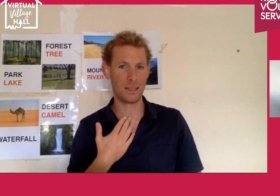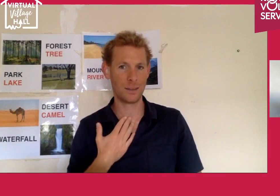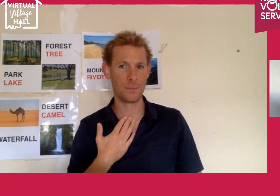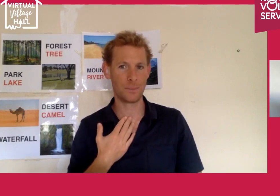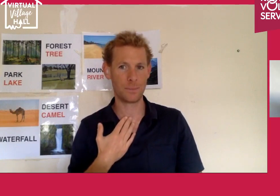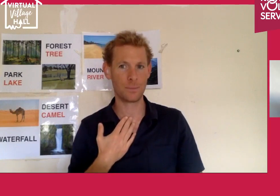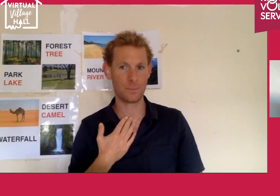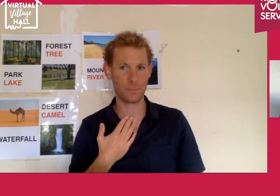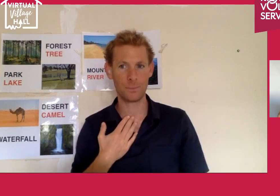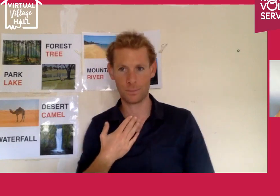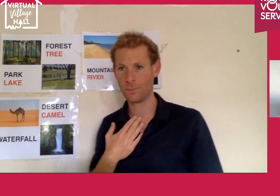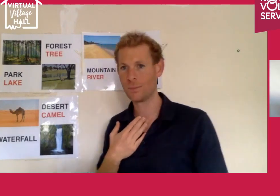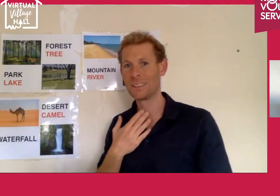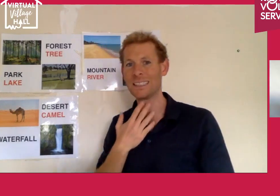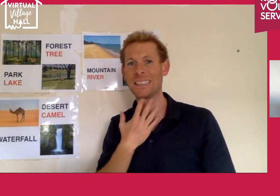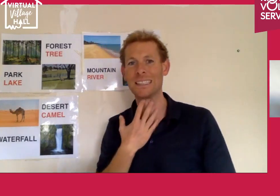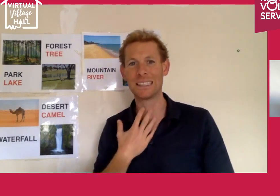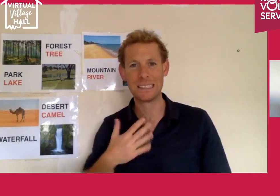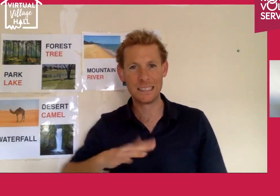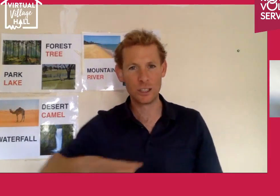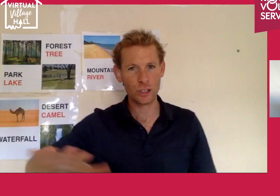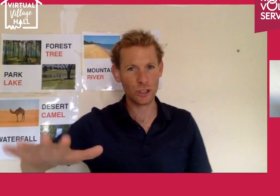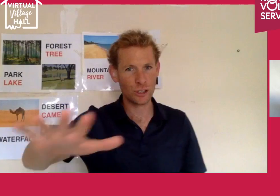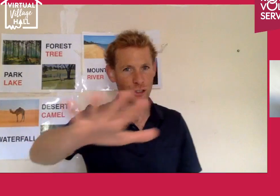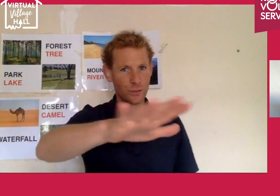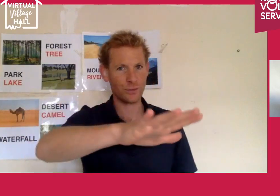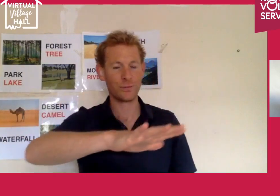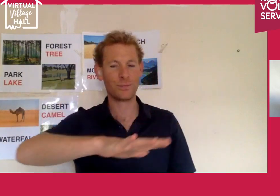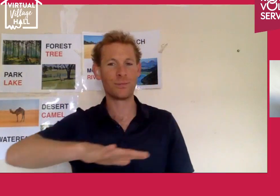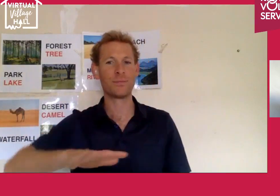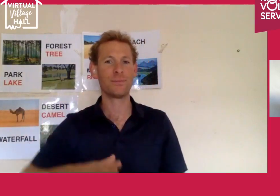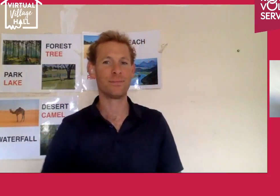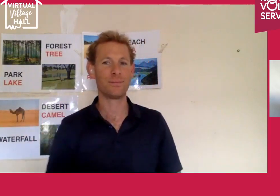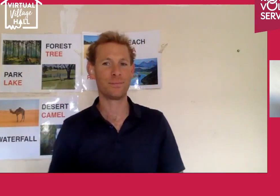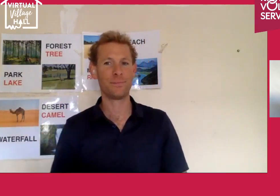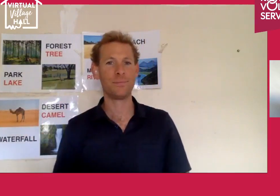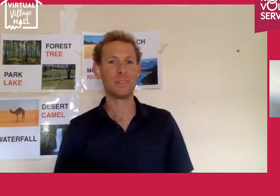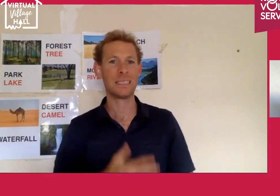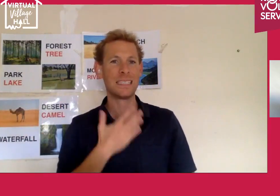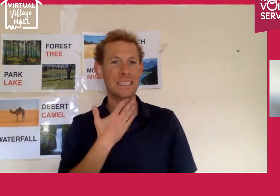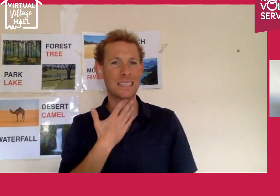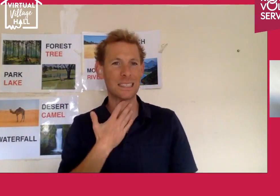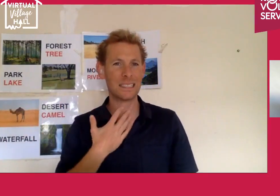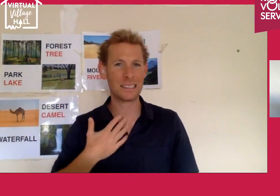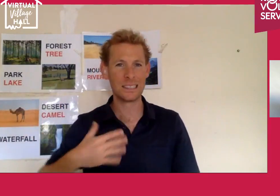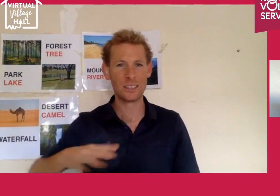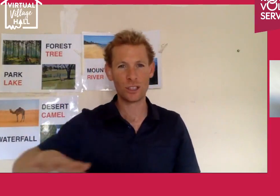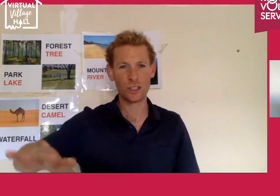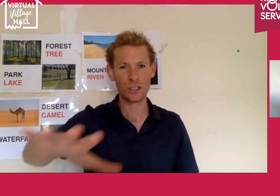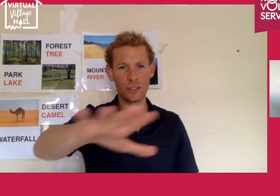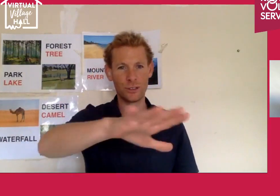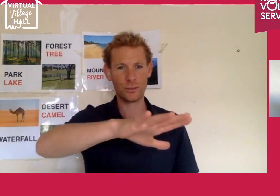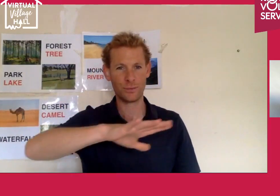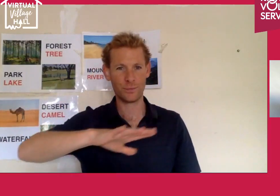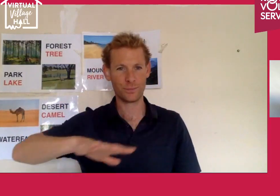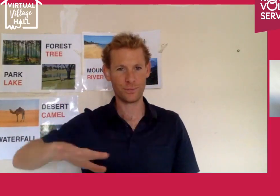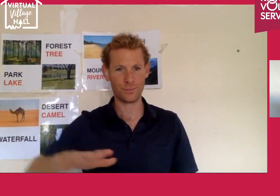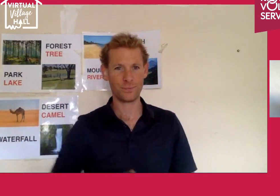So desert. So it's dry land is how it translates. Desert. So it's